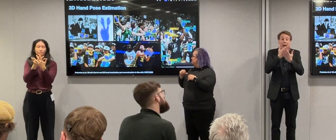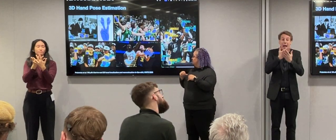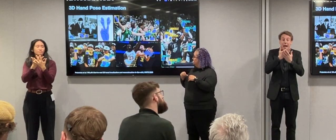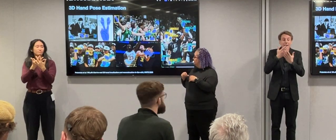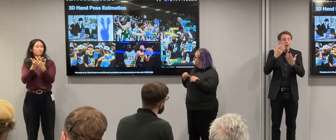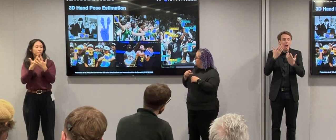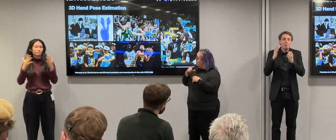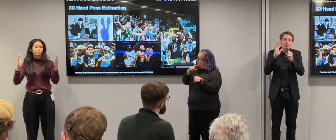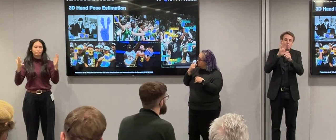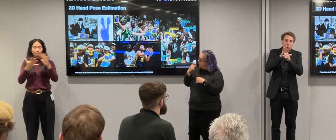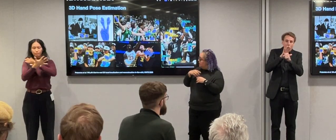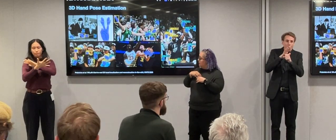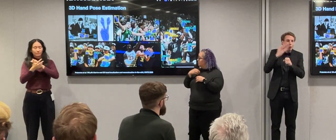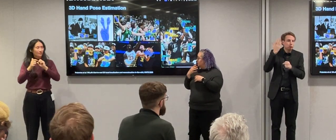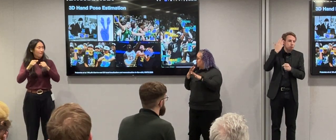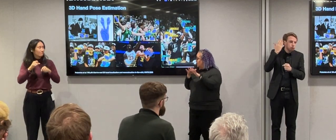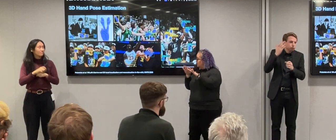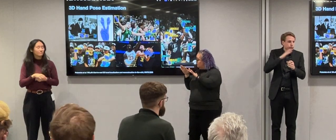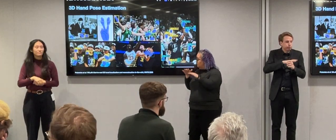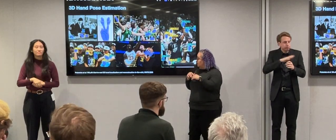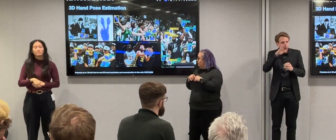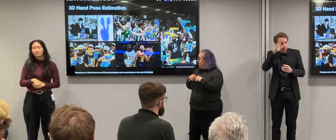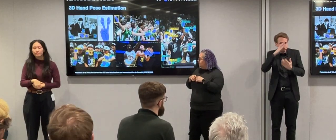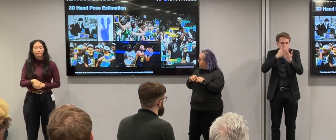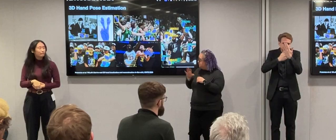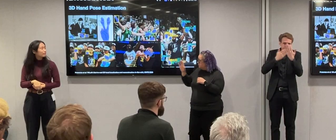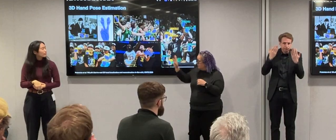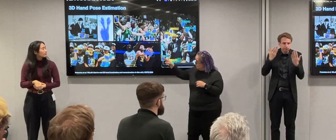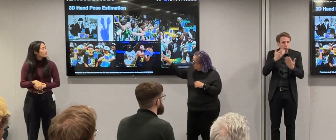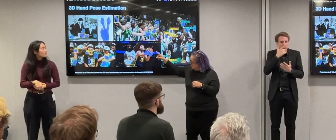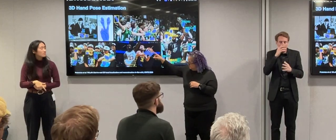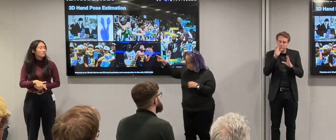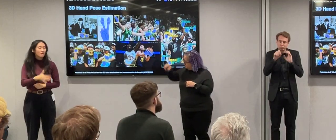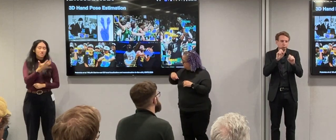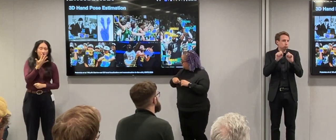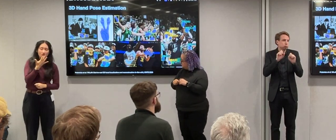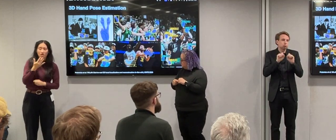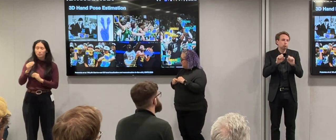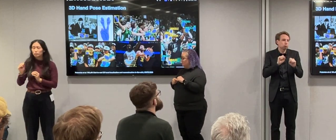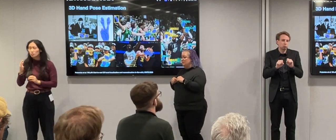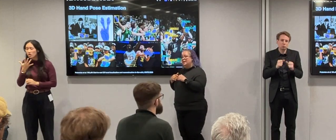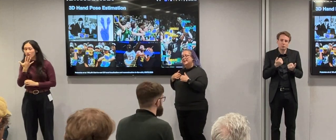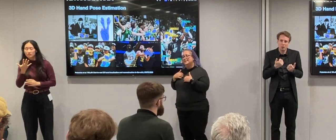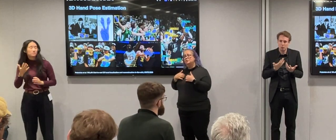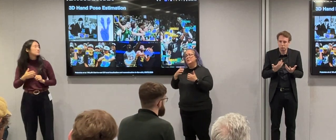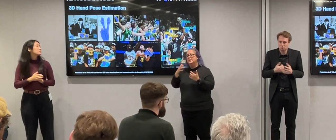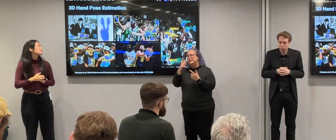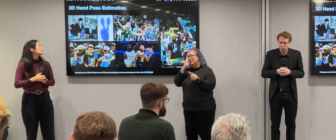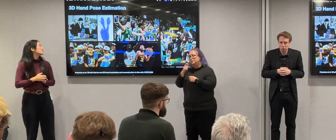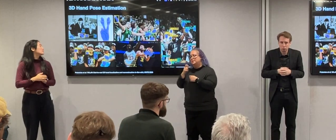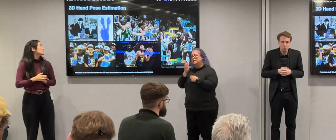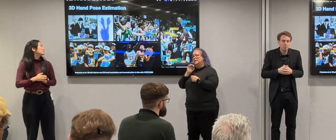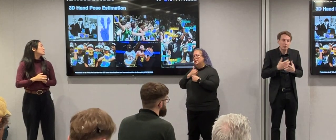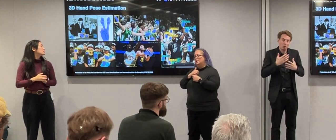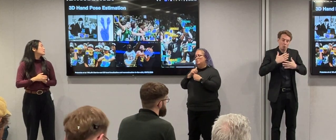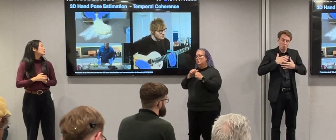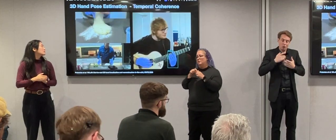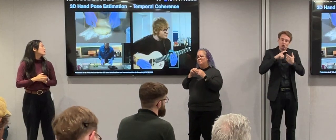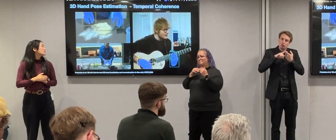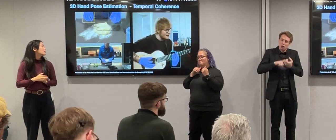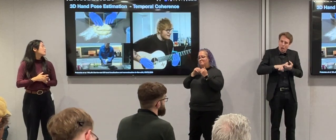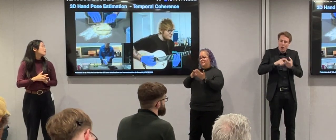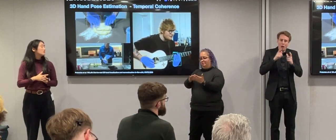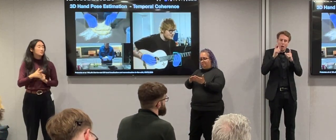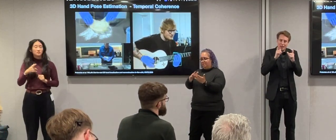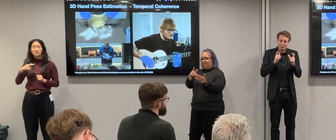black and white images. But what is the most interesting is that although our method relies only on images, it